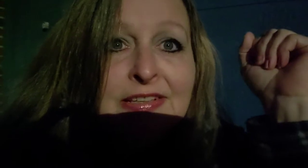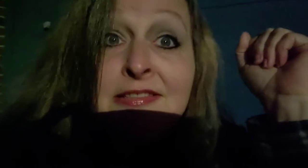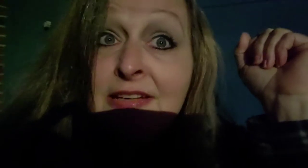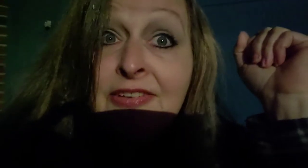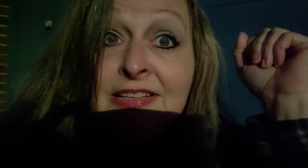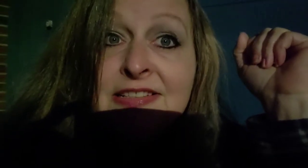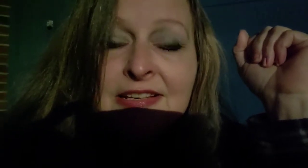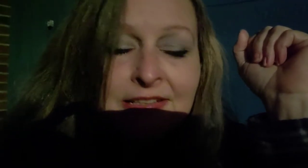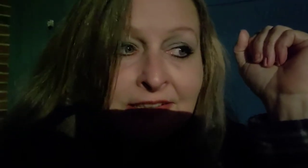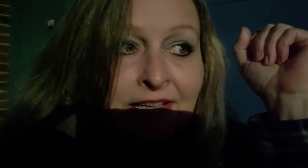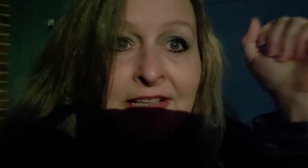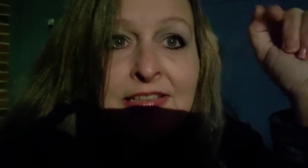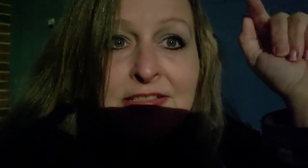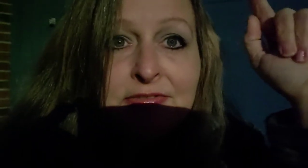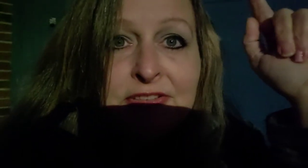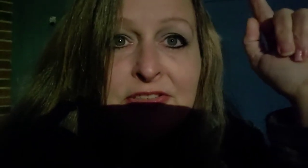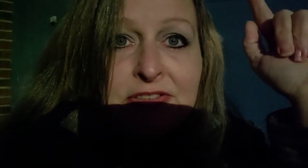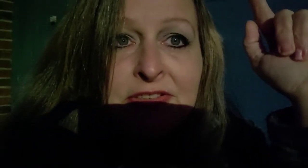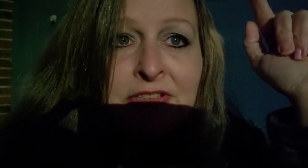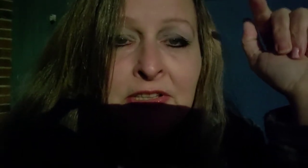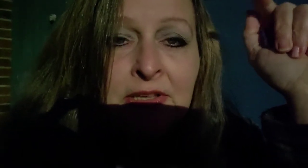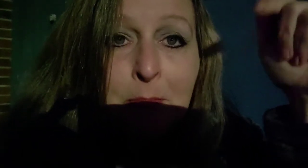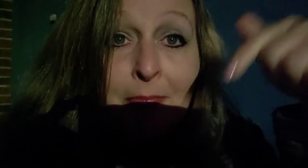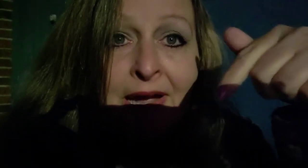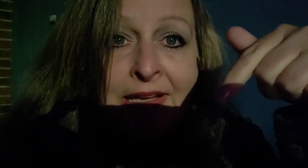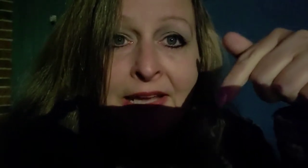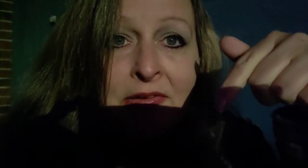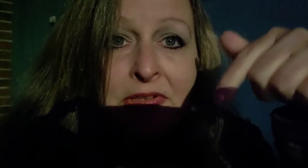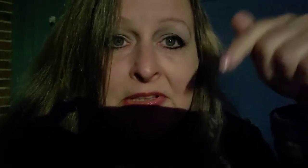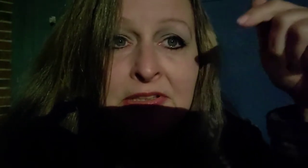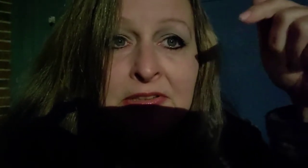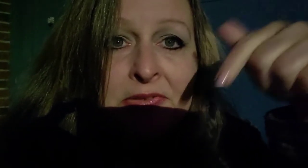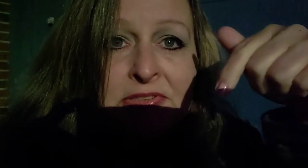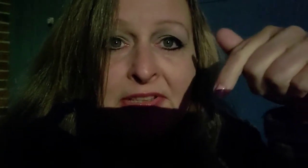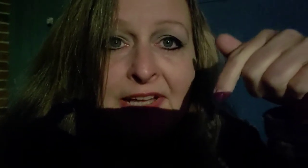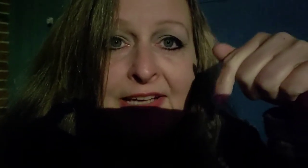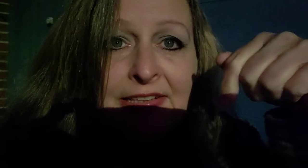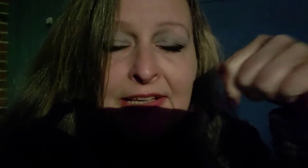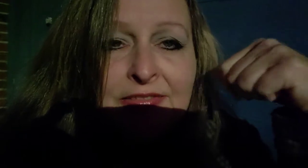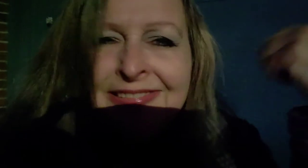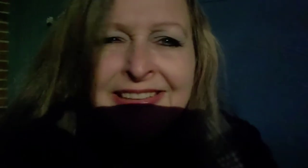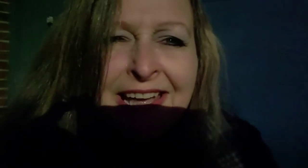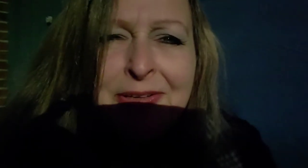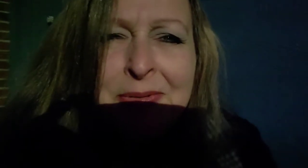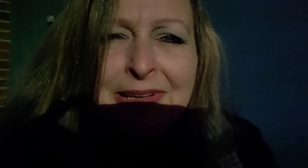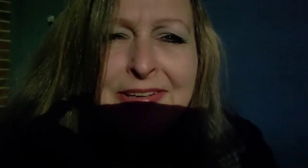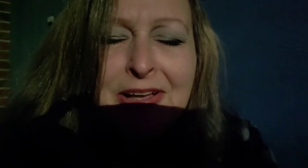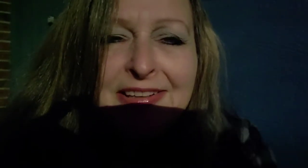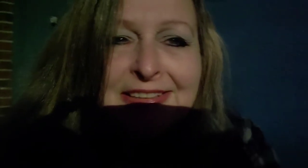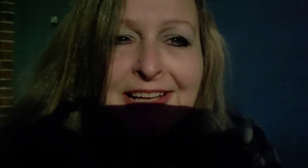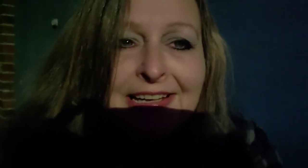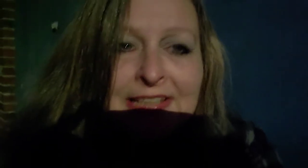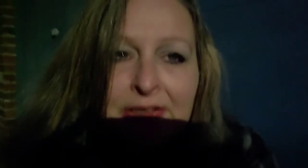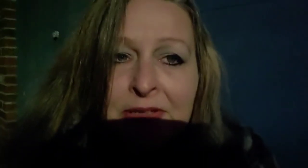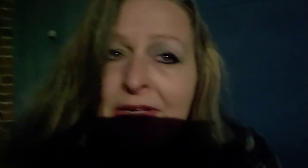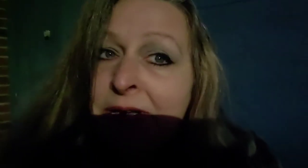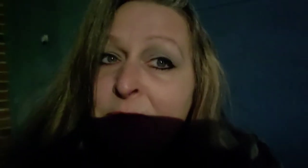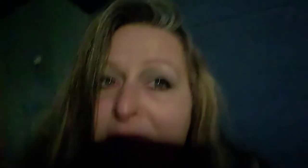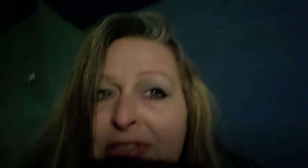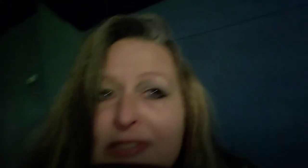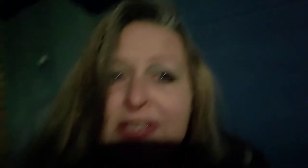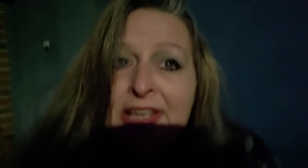of self-isolating, and it is official. My county goes into lockdown. I don't know why they're calling it